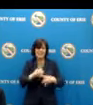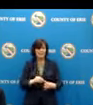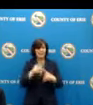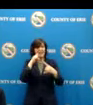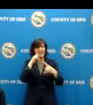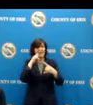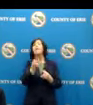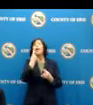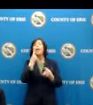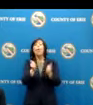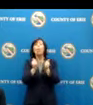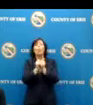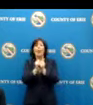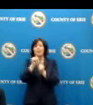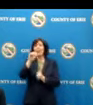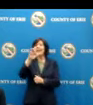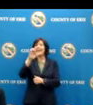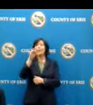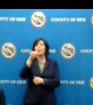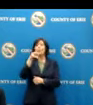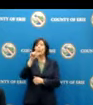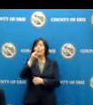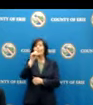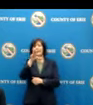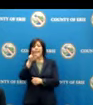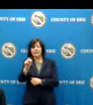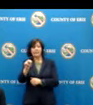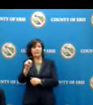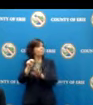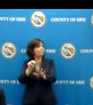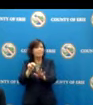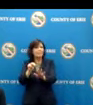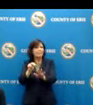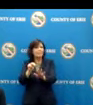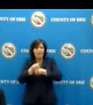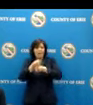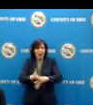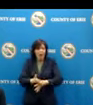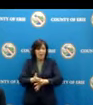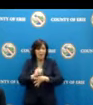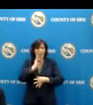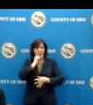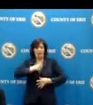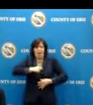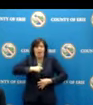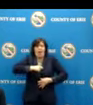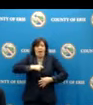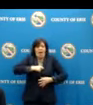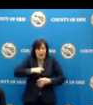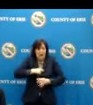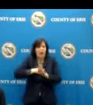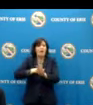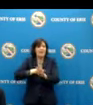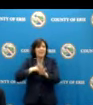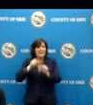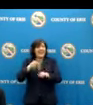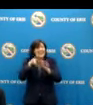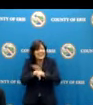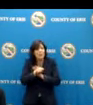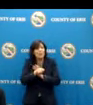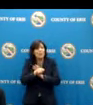was published in one small study. That is very likely to cause an abnormal heart rhythm that can kill